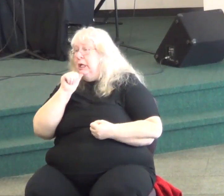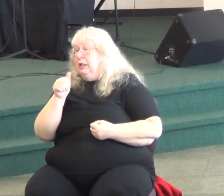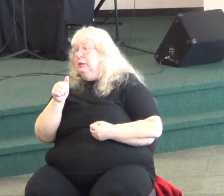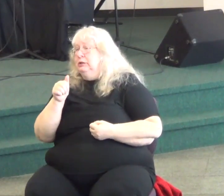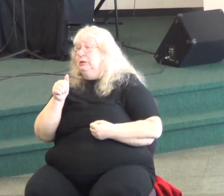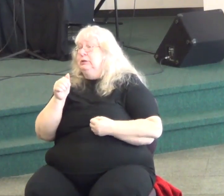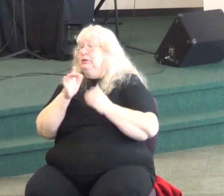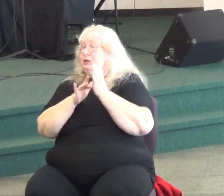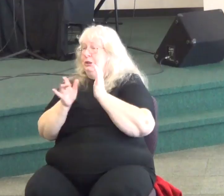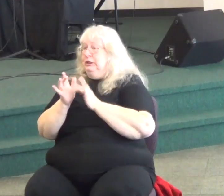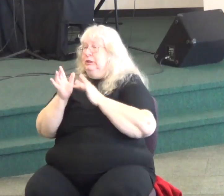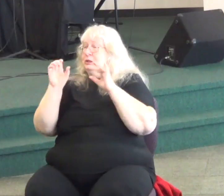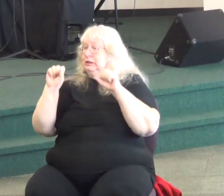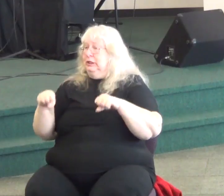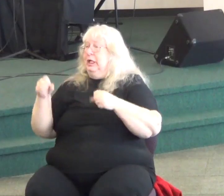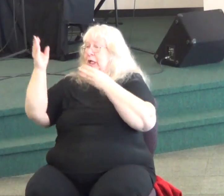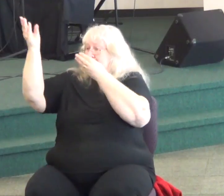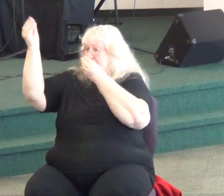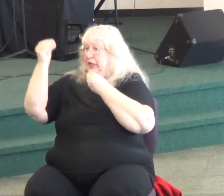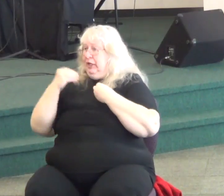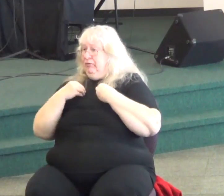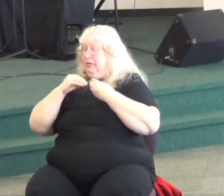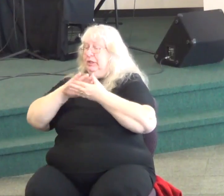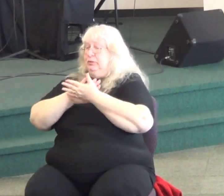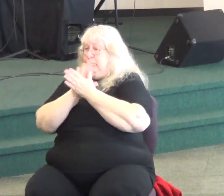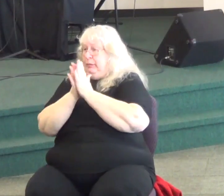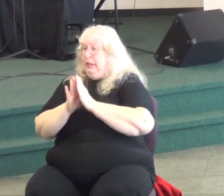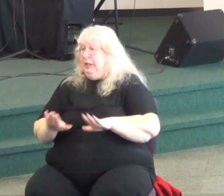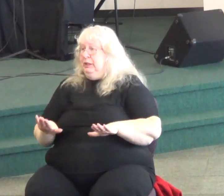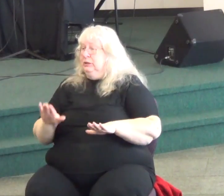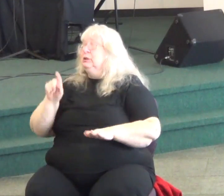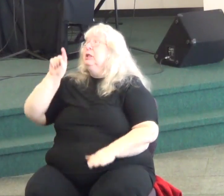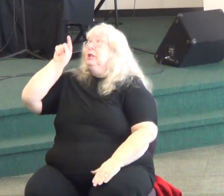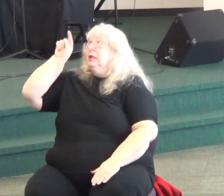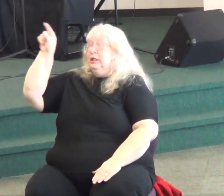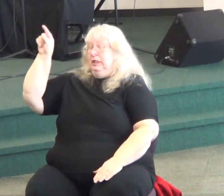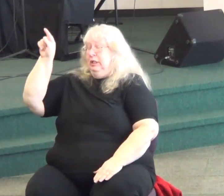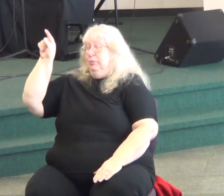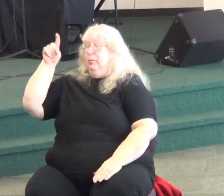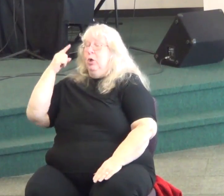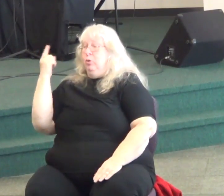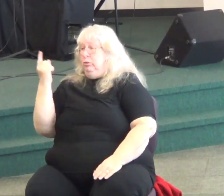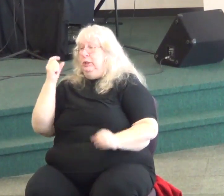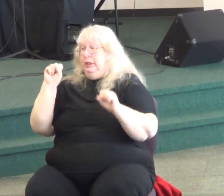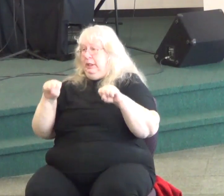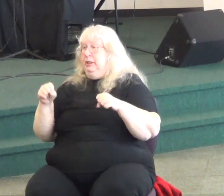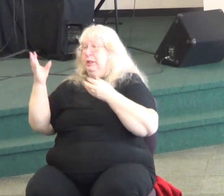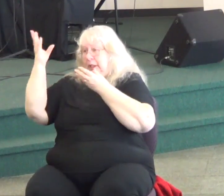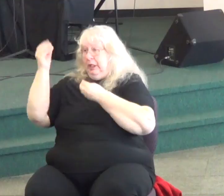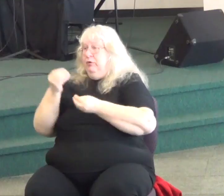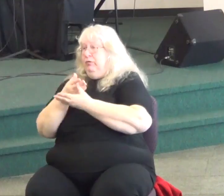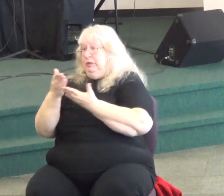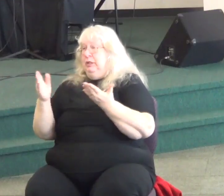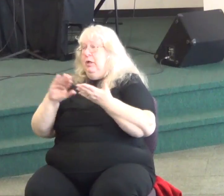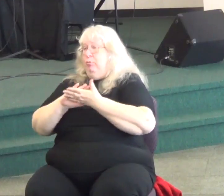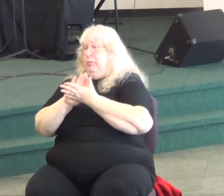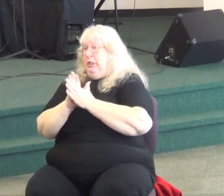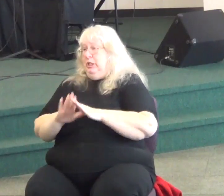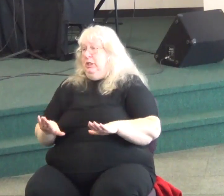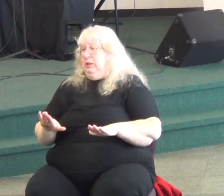church. It's him and him only that can do it. The high priests and the Pharisees are